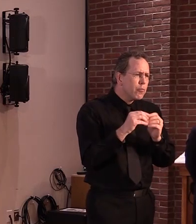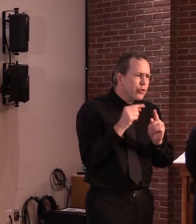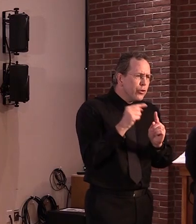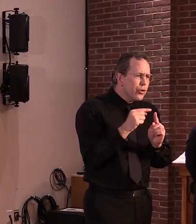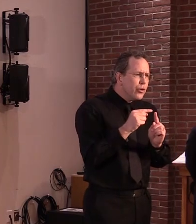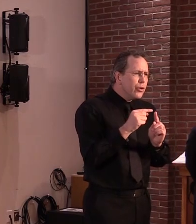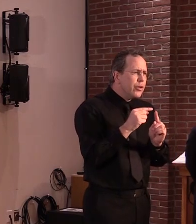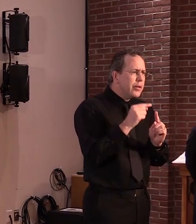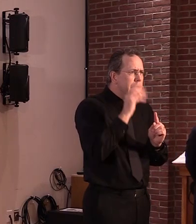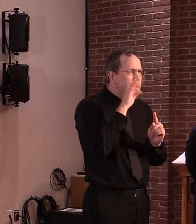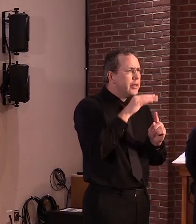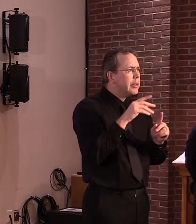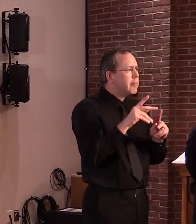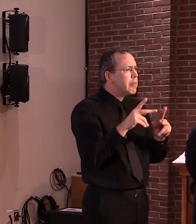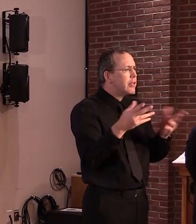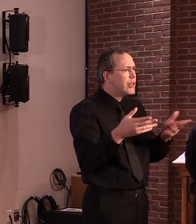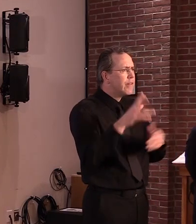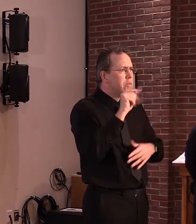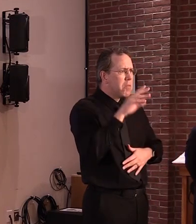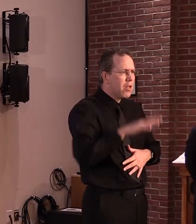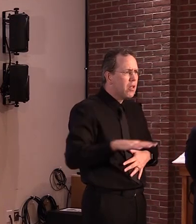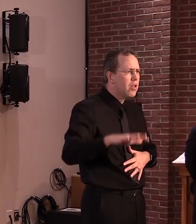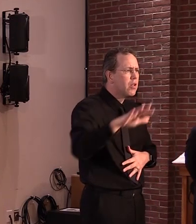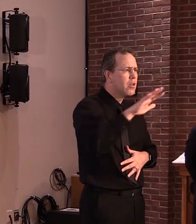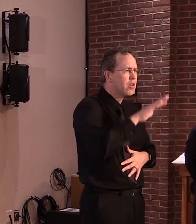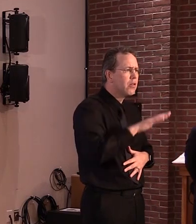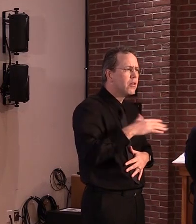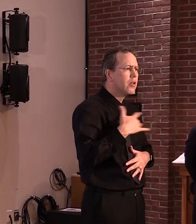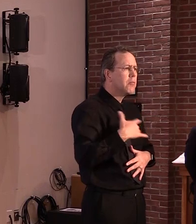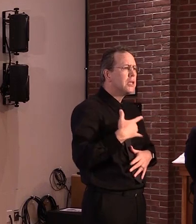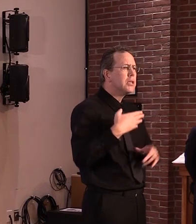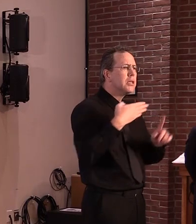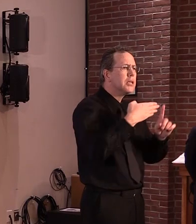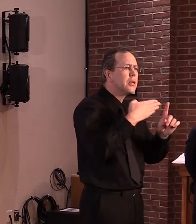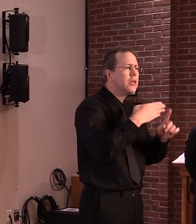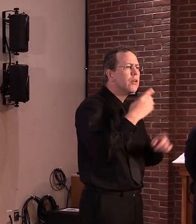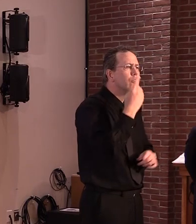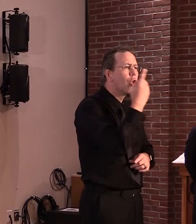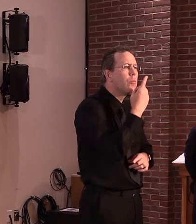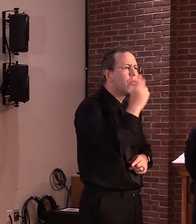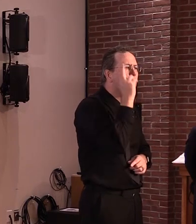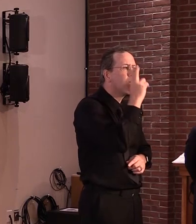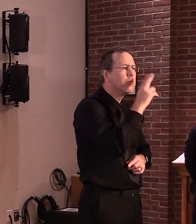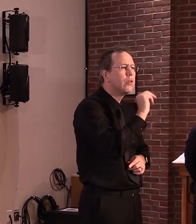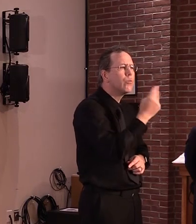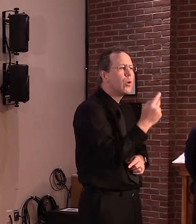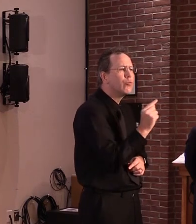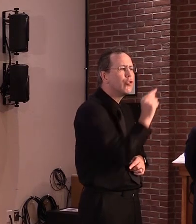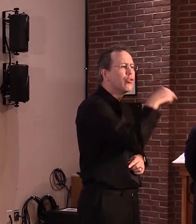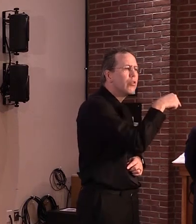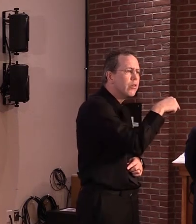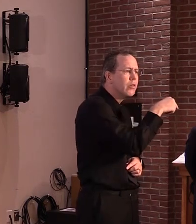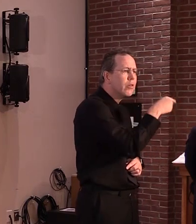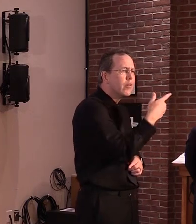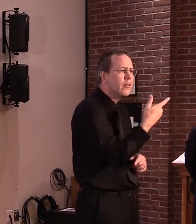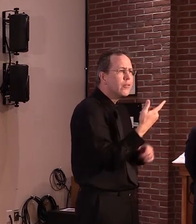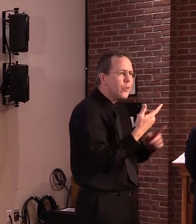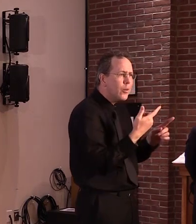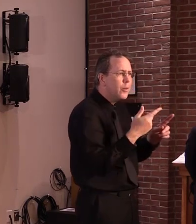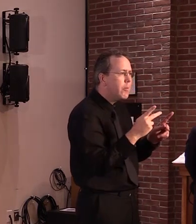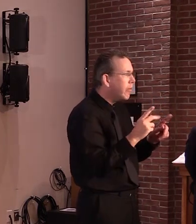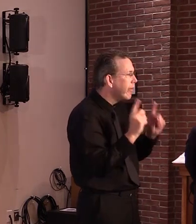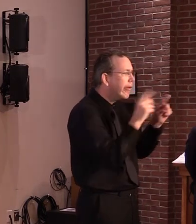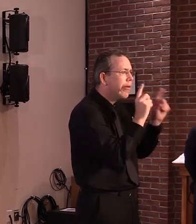are any deaths there or positive cases there included in the Vermont numbers? I didn't think they were, but just wanted to check. I